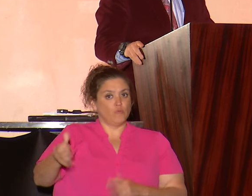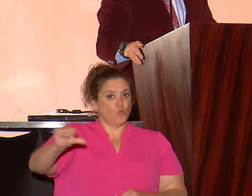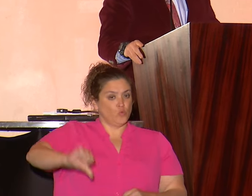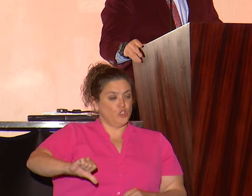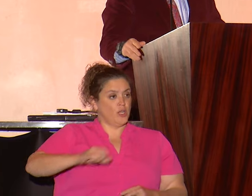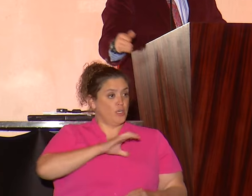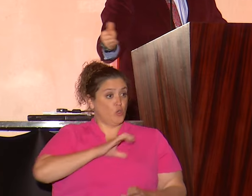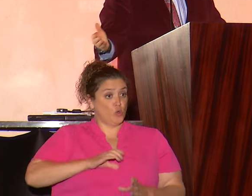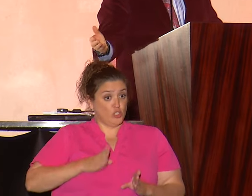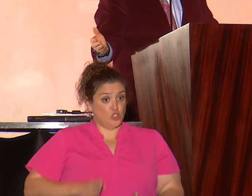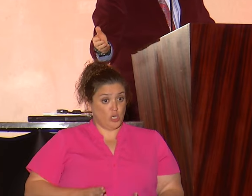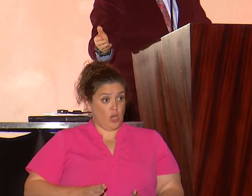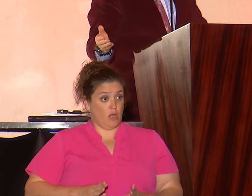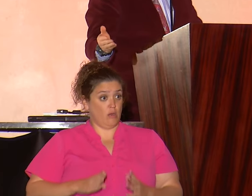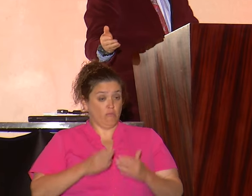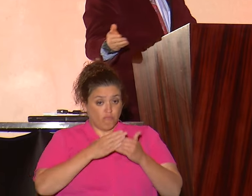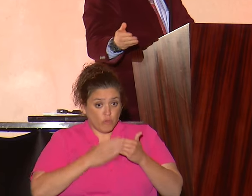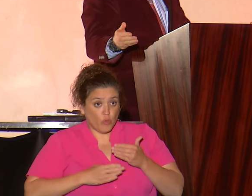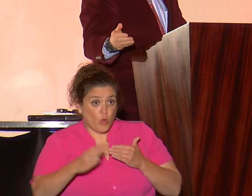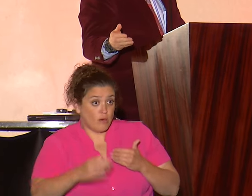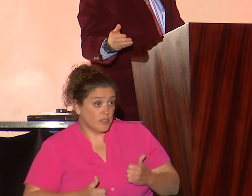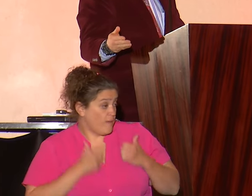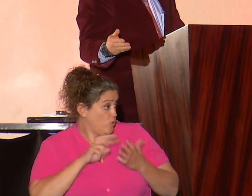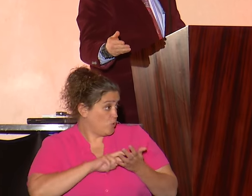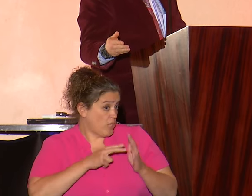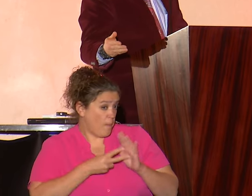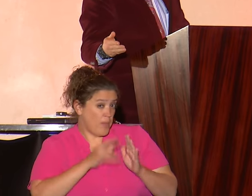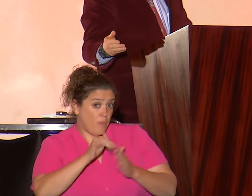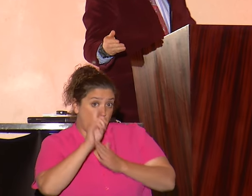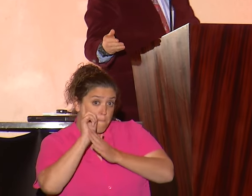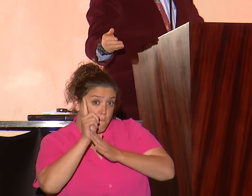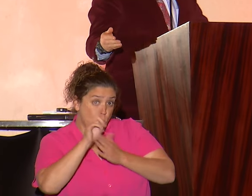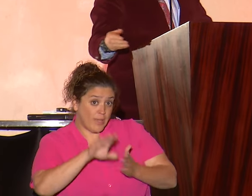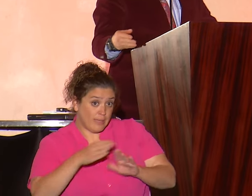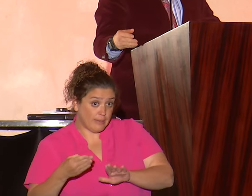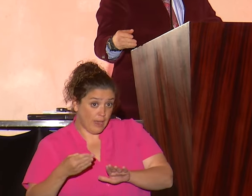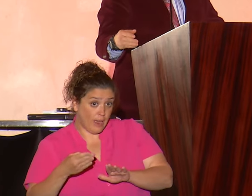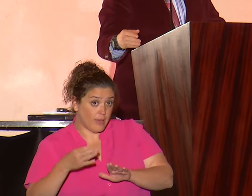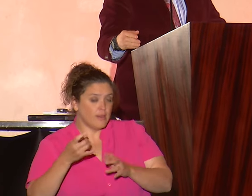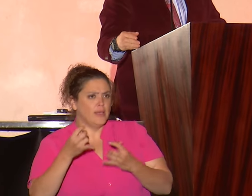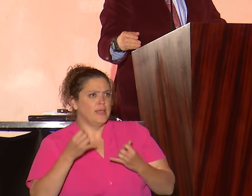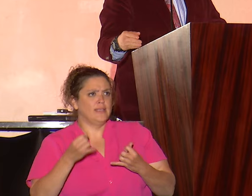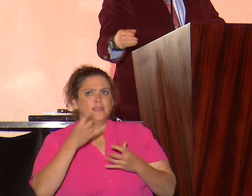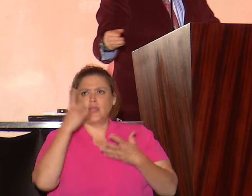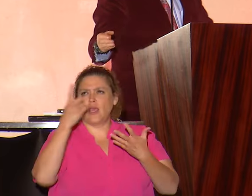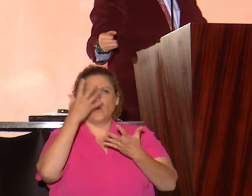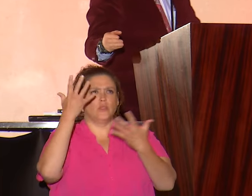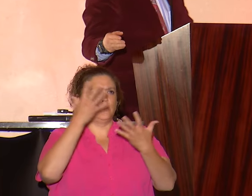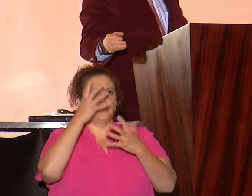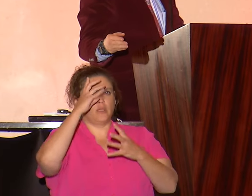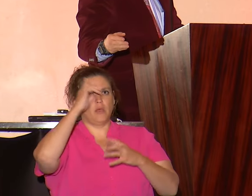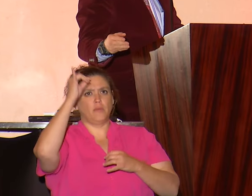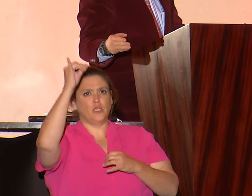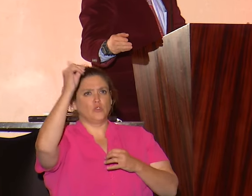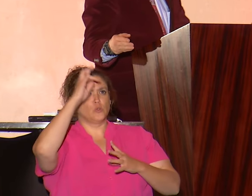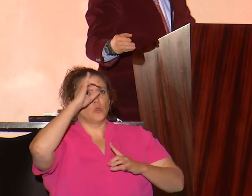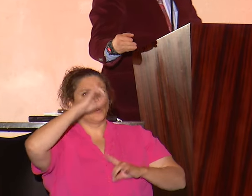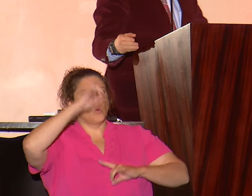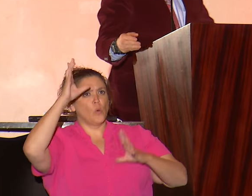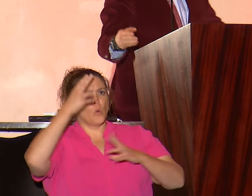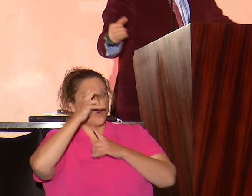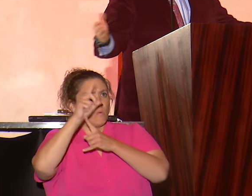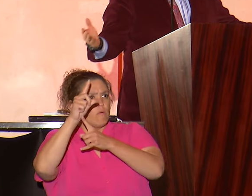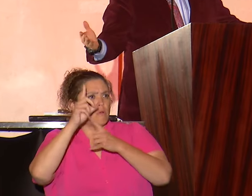life. Does that mean that the moment he died, he's now in some eternal torment being